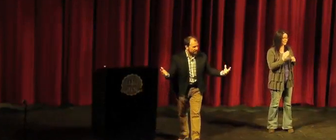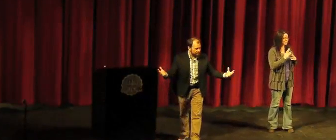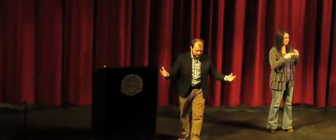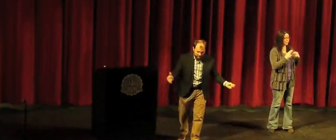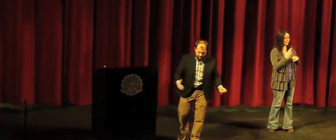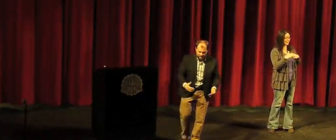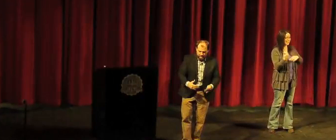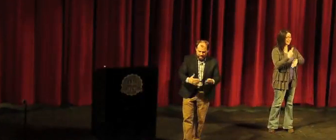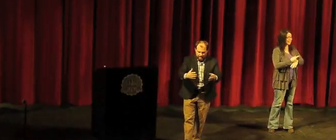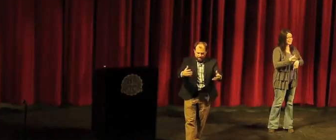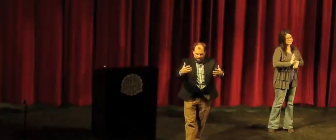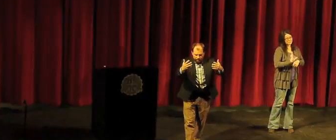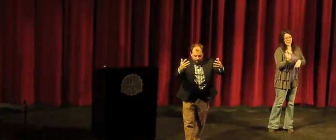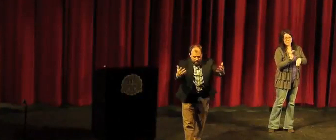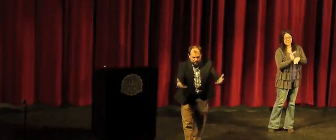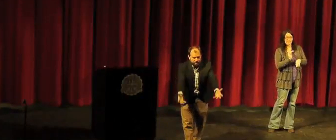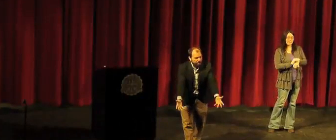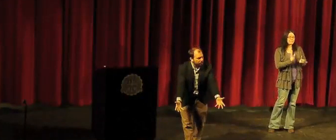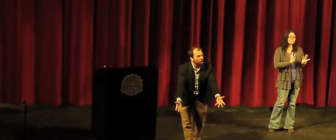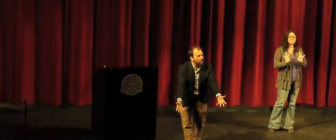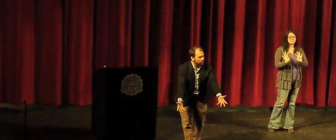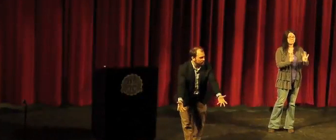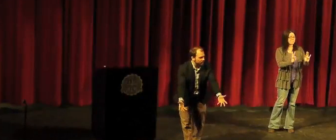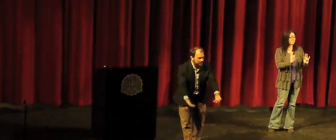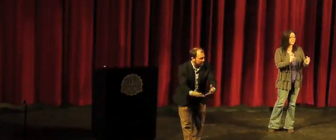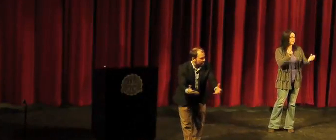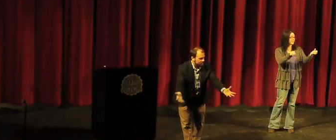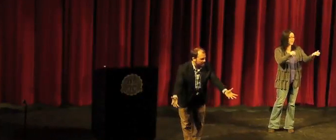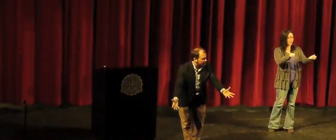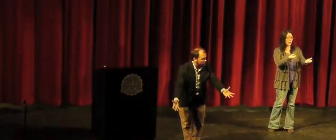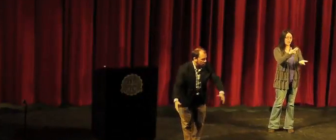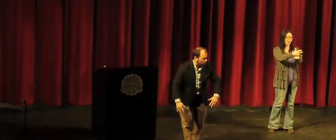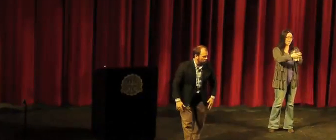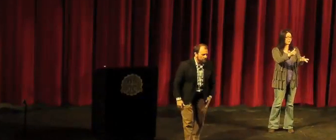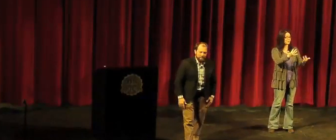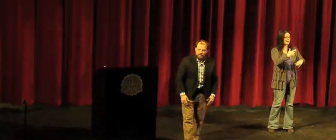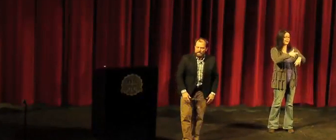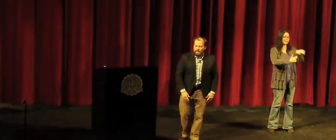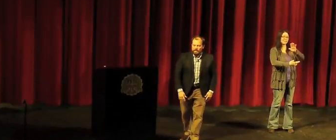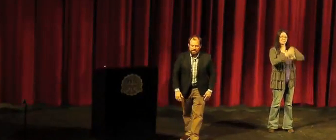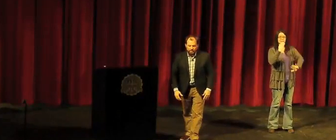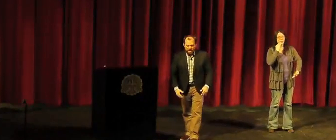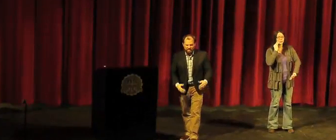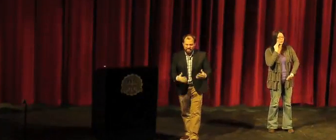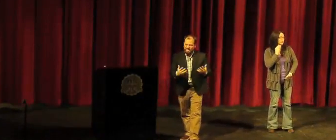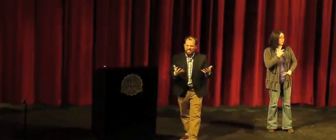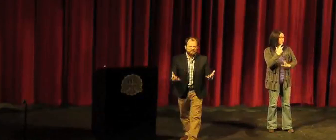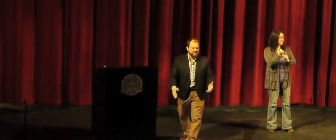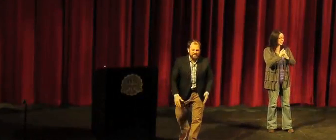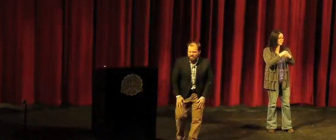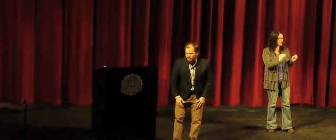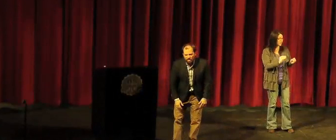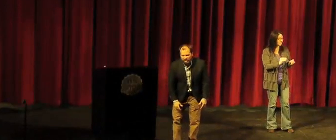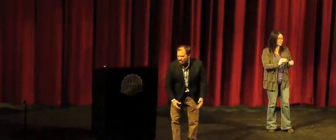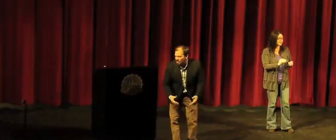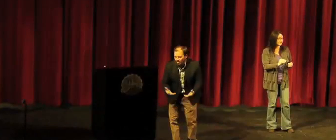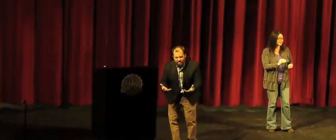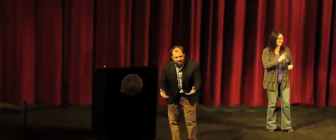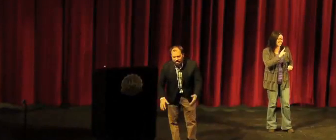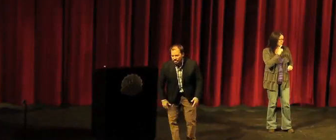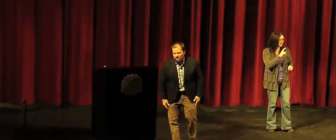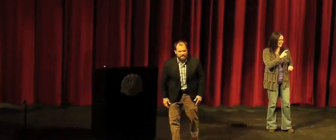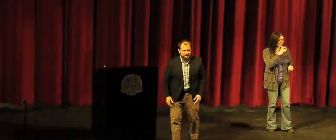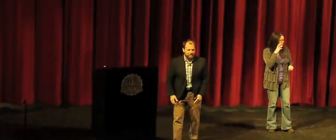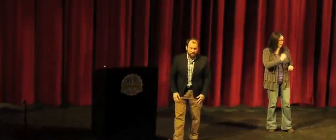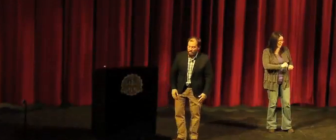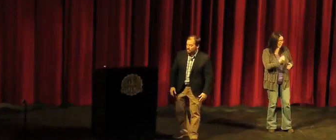day, it's 5 p.m., they come out, their car is waiting there, it's time to go home, leave the office, it's really a junky car, it's